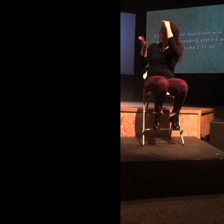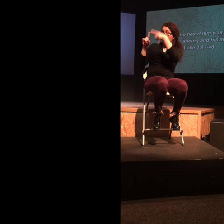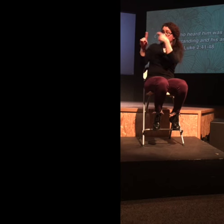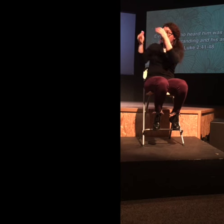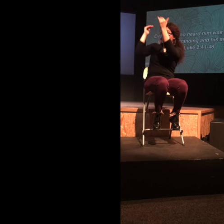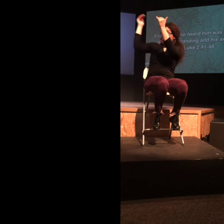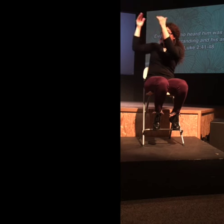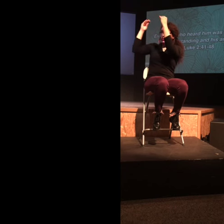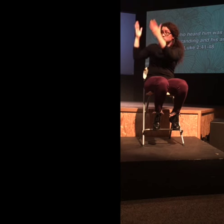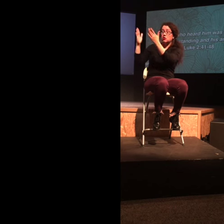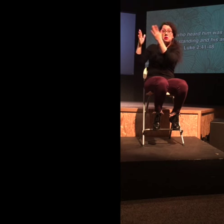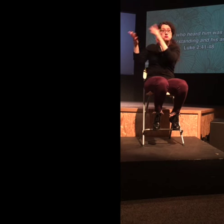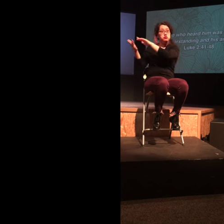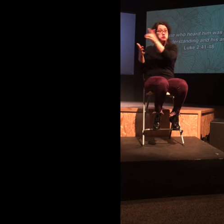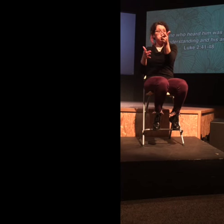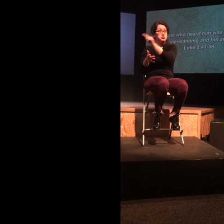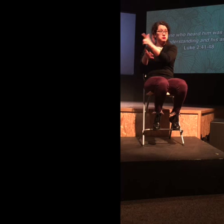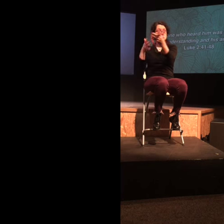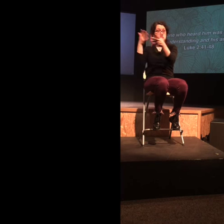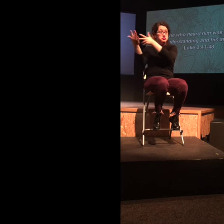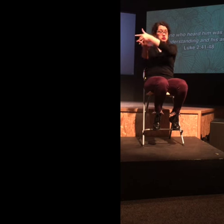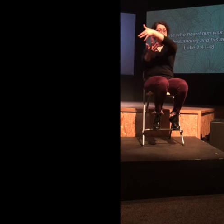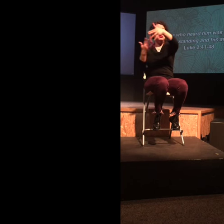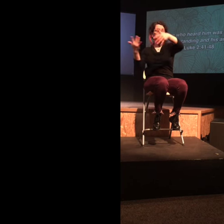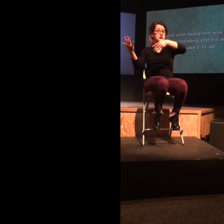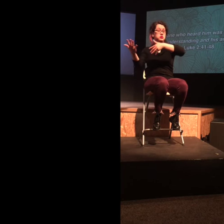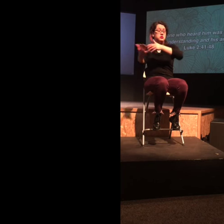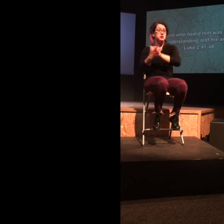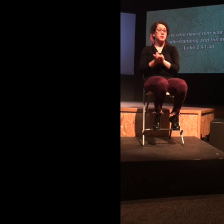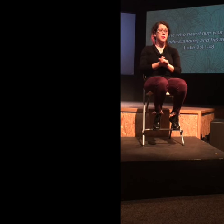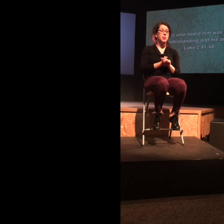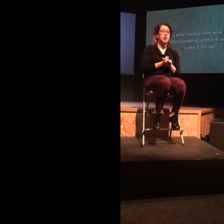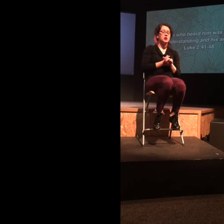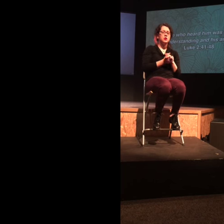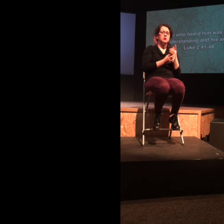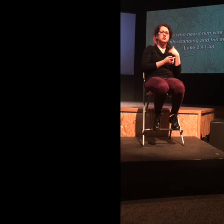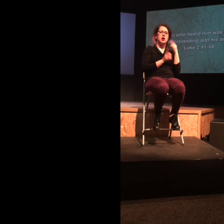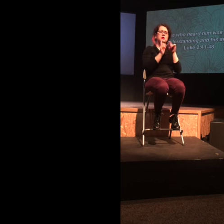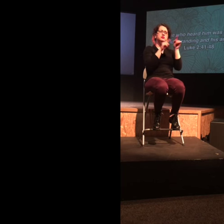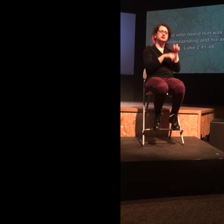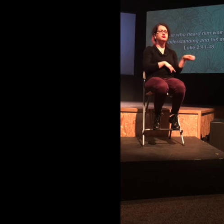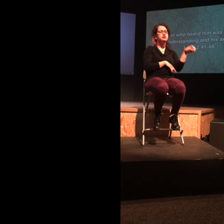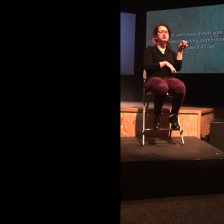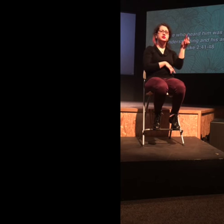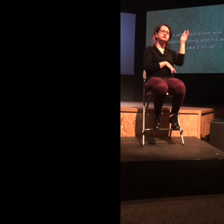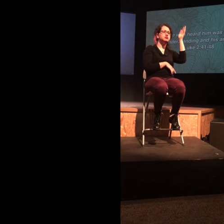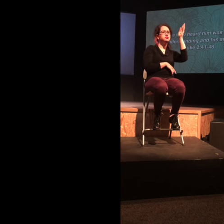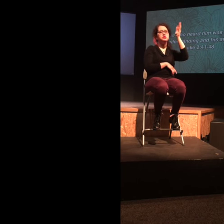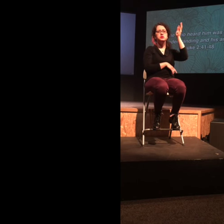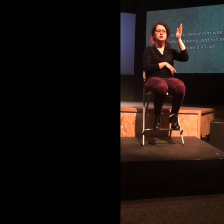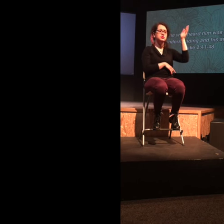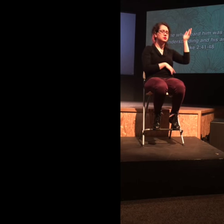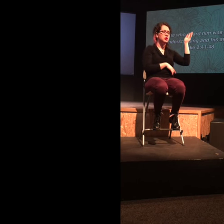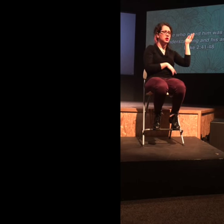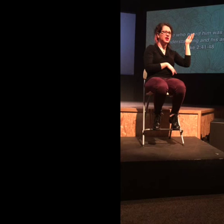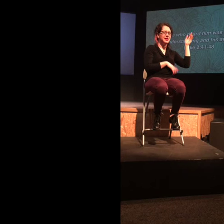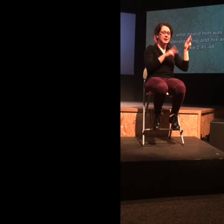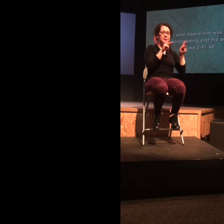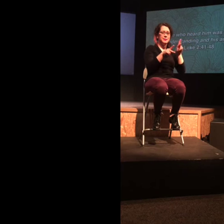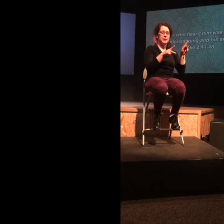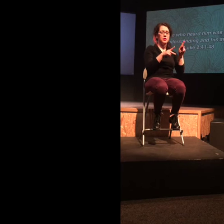there. When I do these seminars, right, when I talk about this, I will almost inevitably get asked a